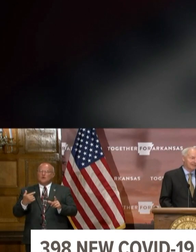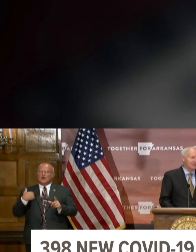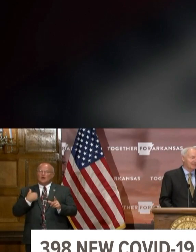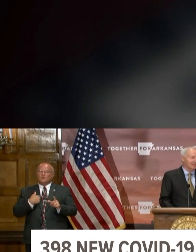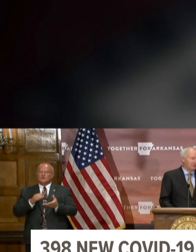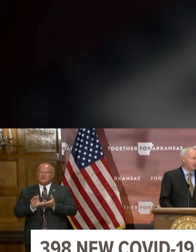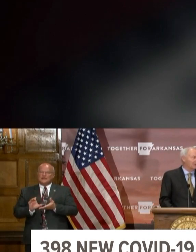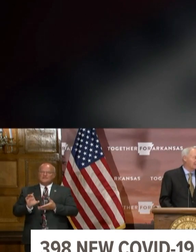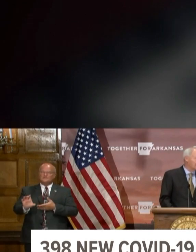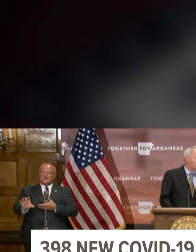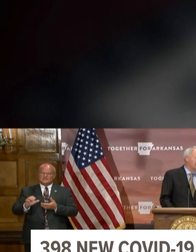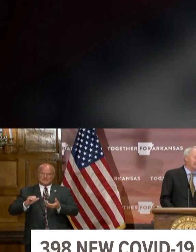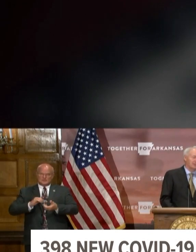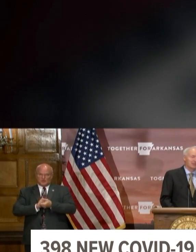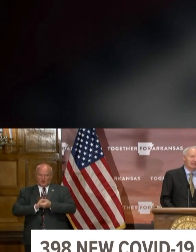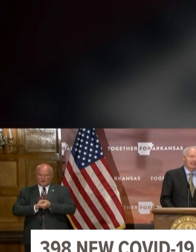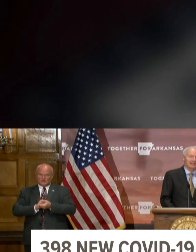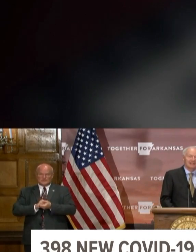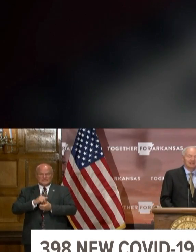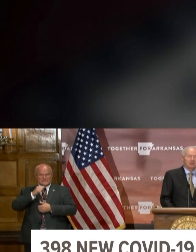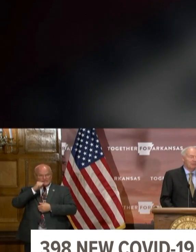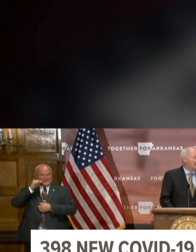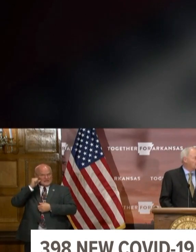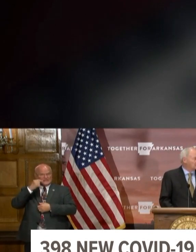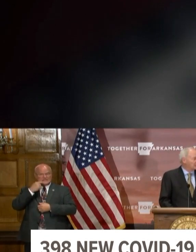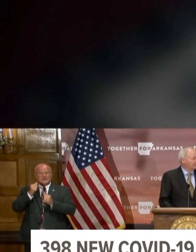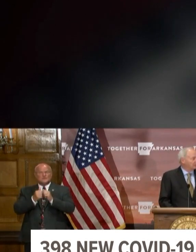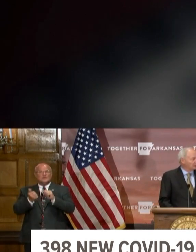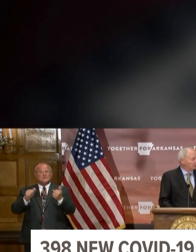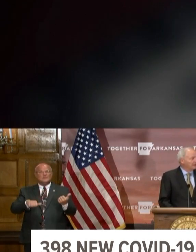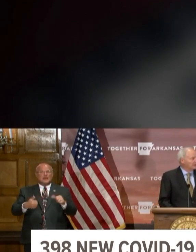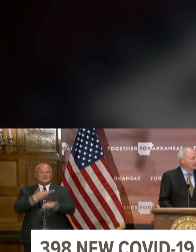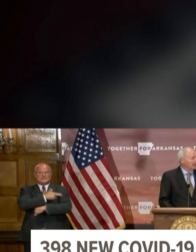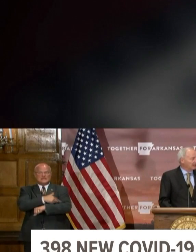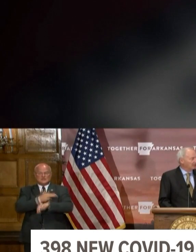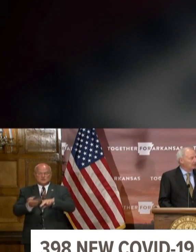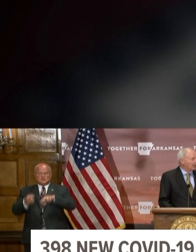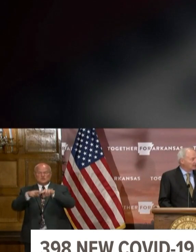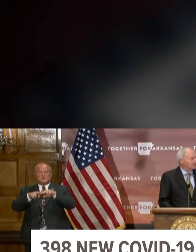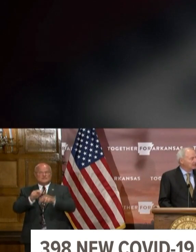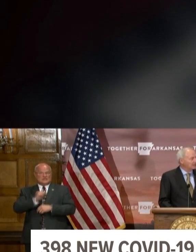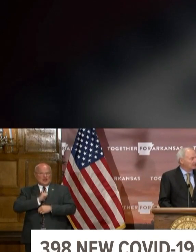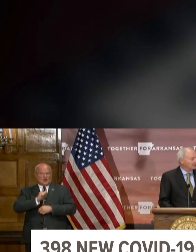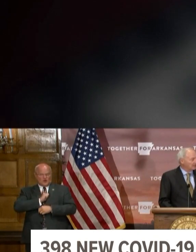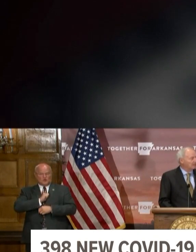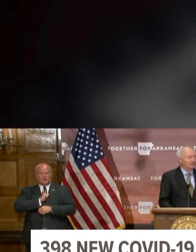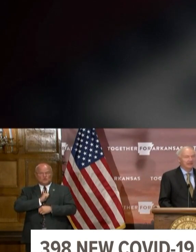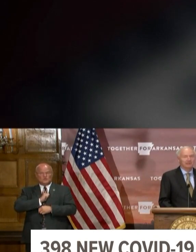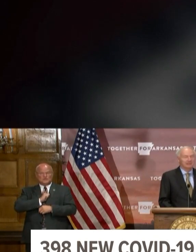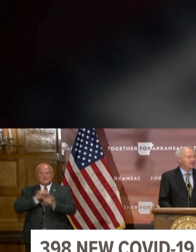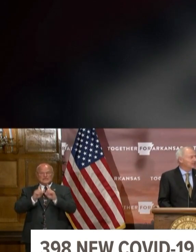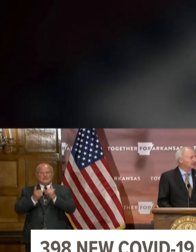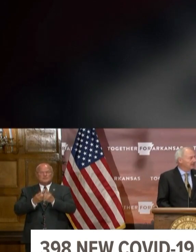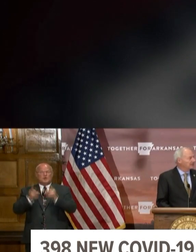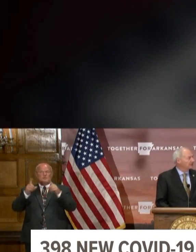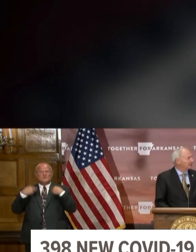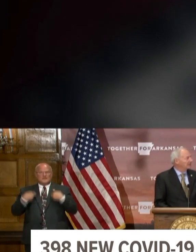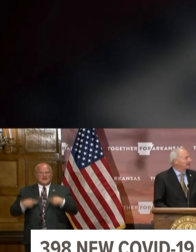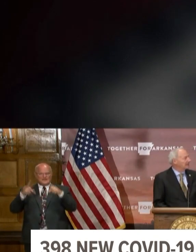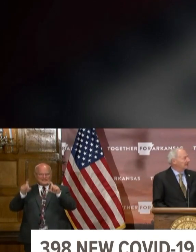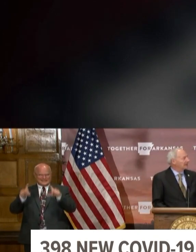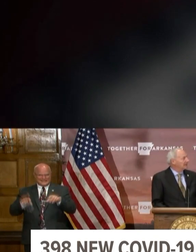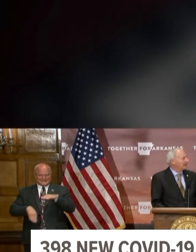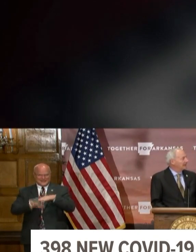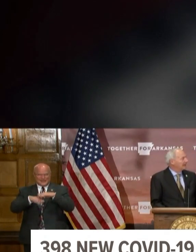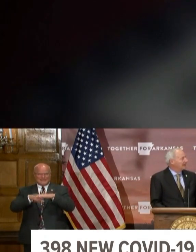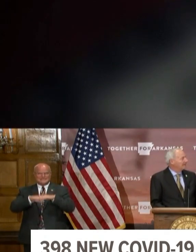are investing and partnering, as we said yesterday, with Baptist Health to increase our own our Department of Health testing capacity.